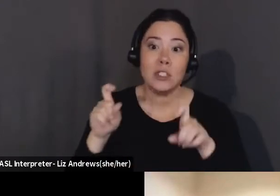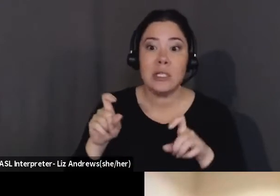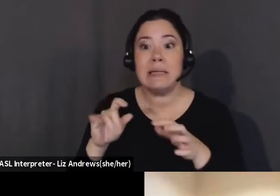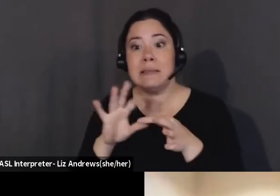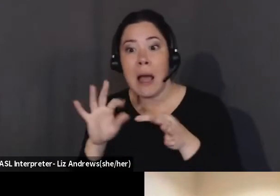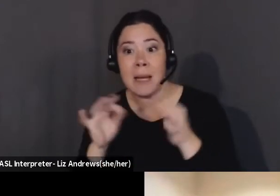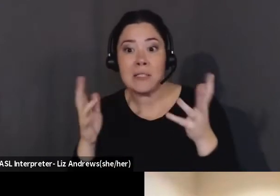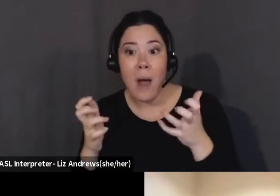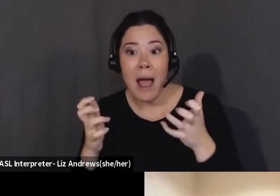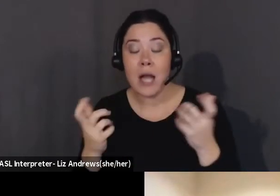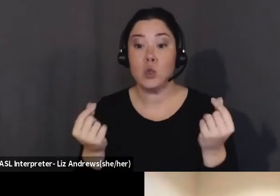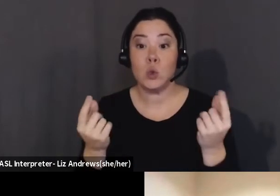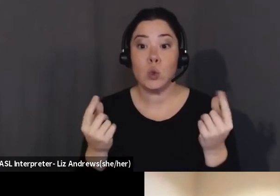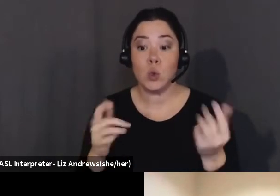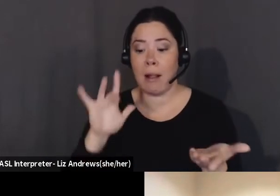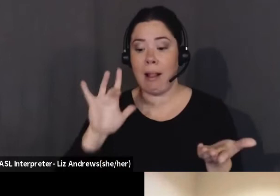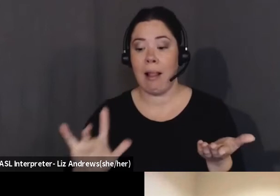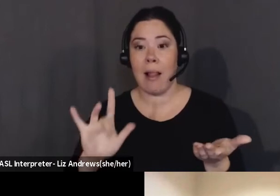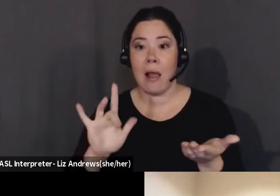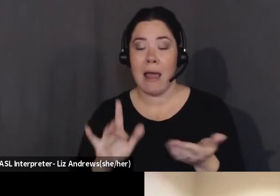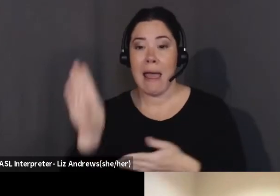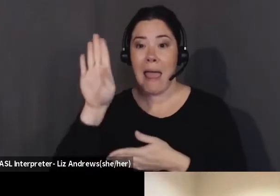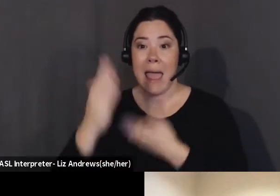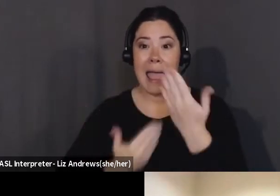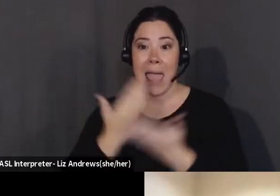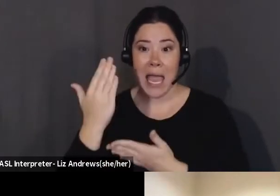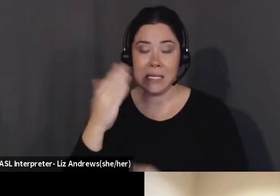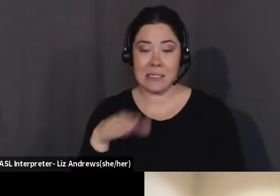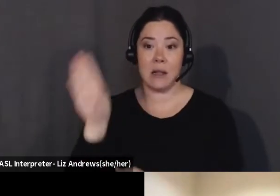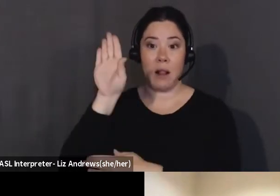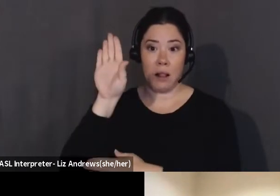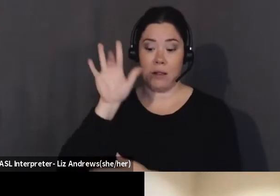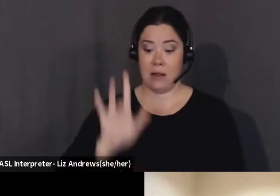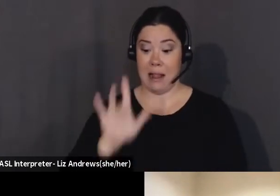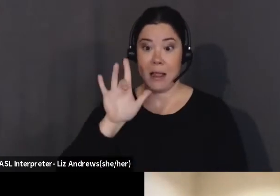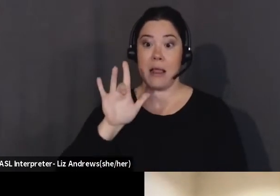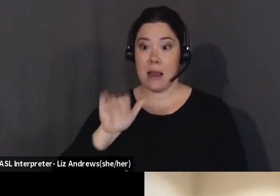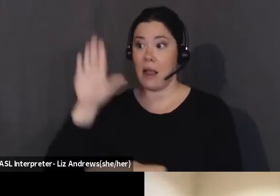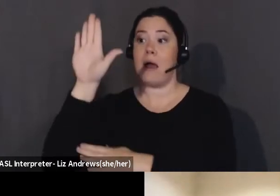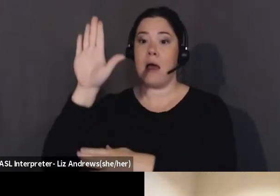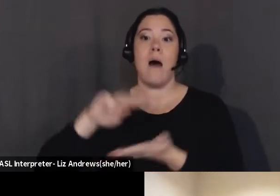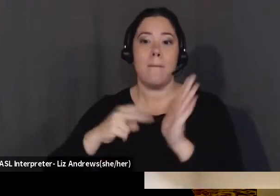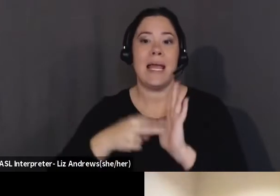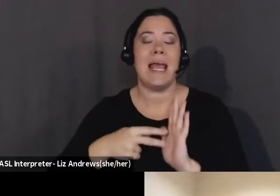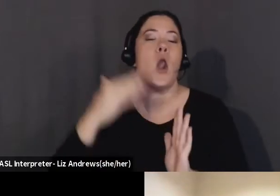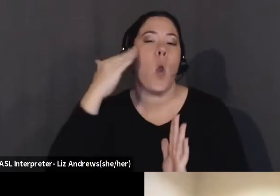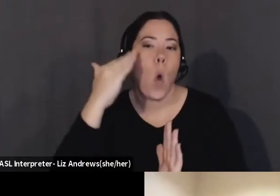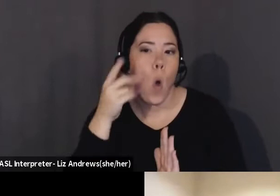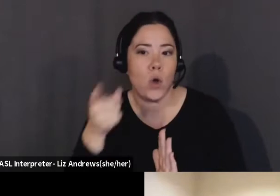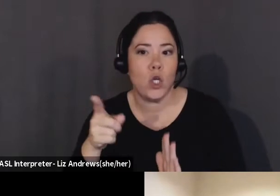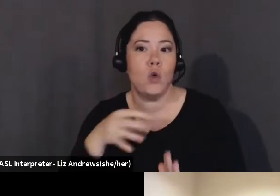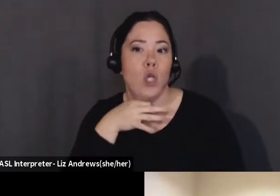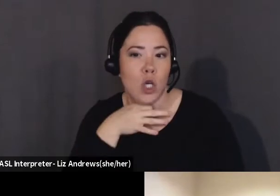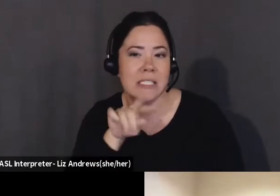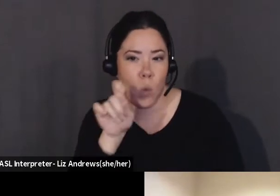option on the menu bar that allows us to know you have a question. For those of you on the